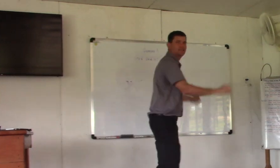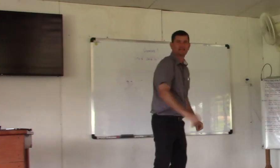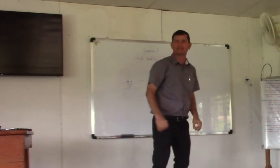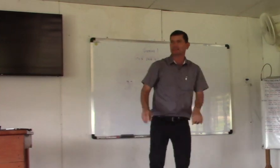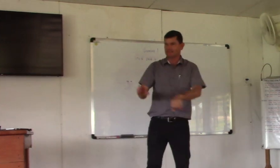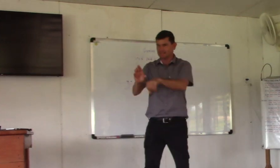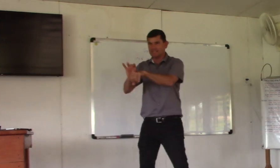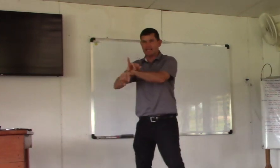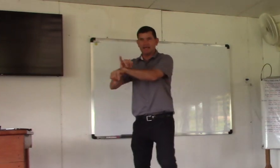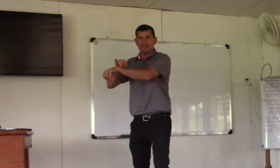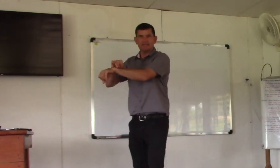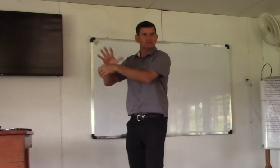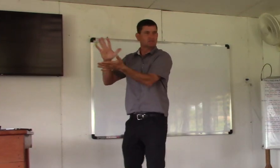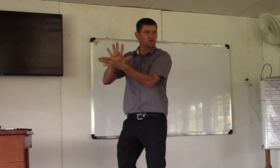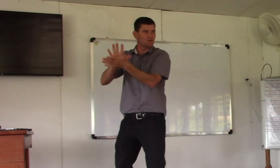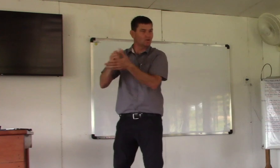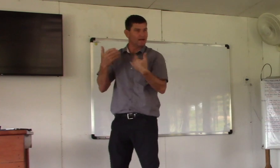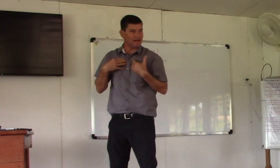nothing. CDI still have